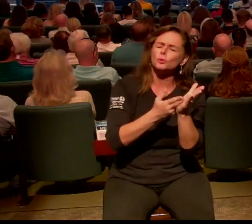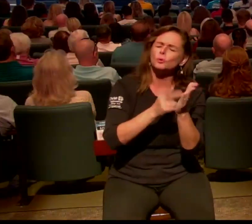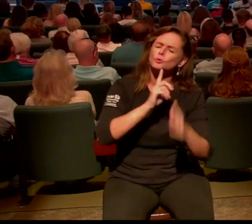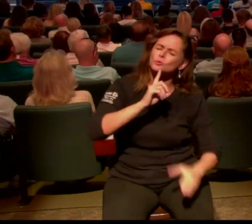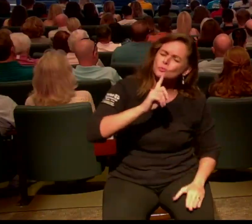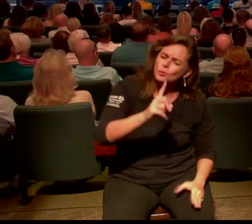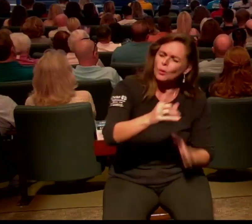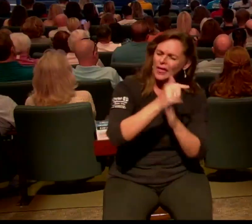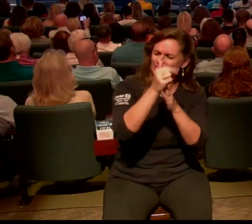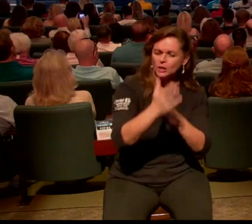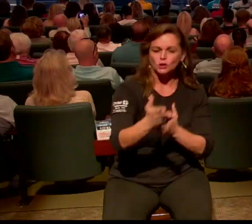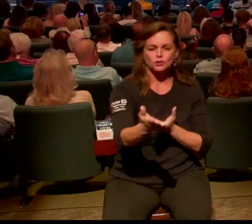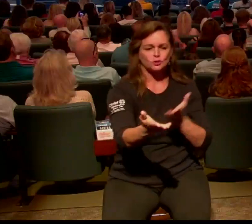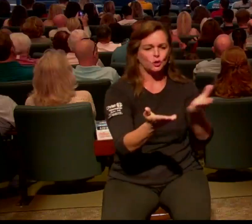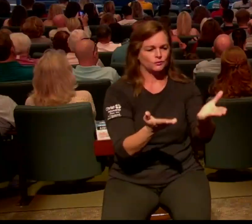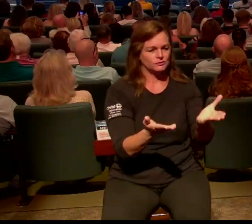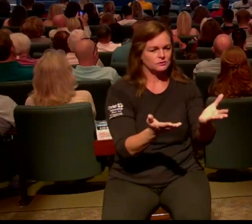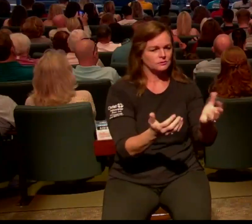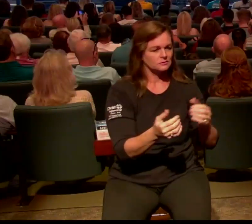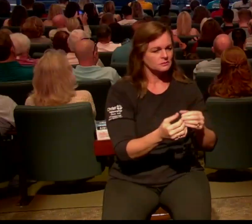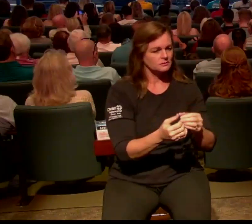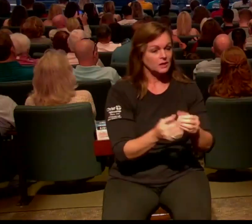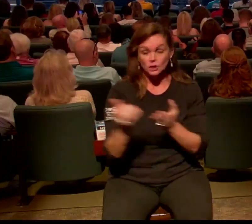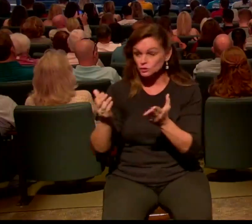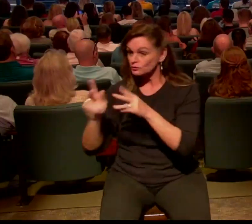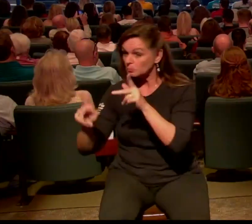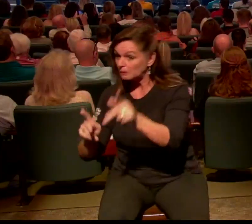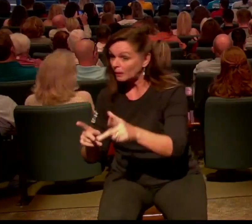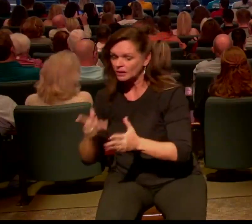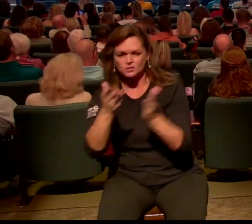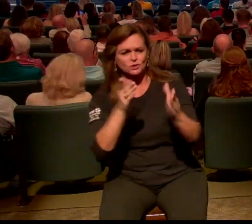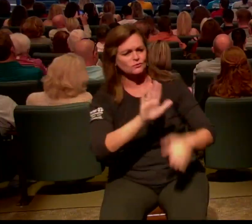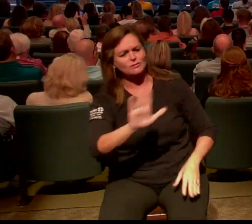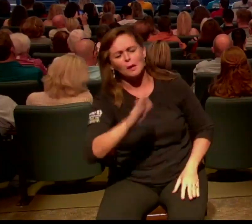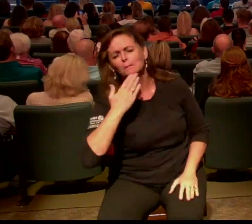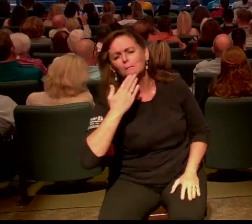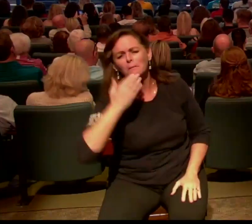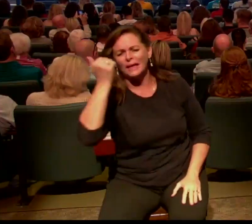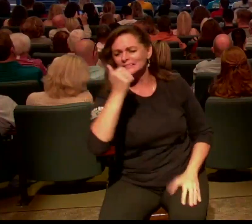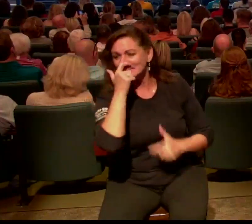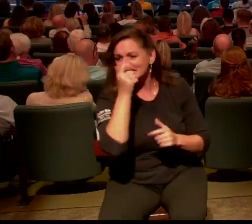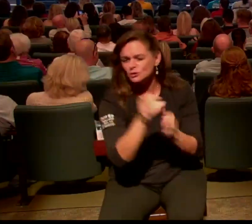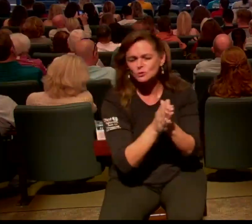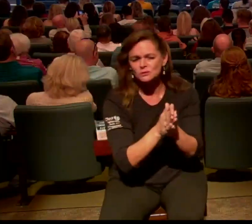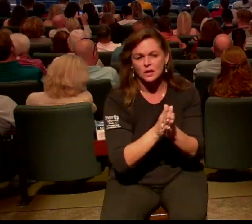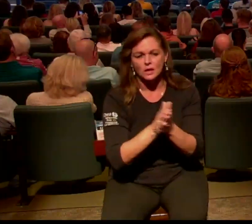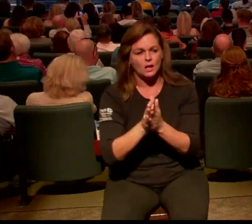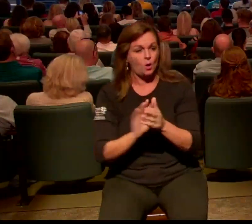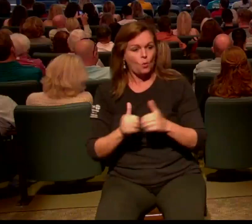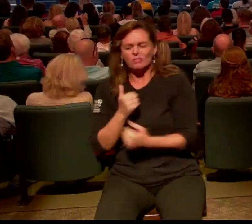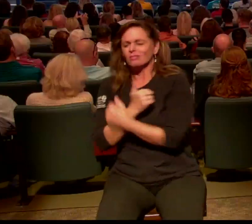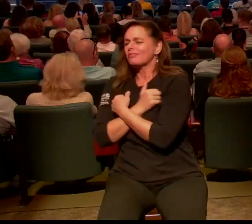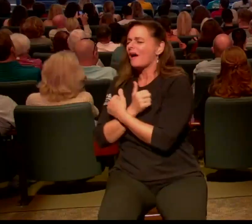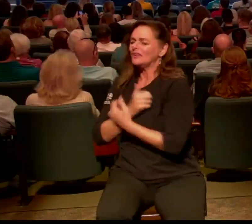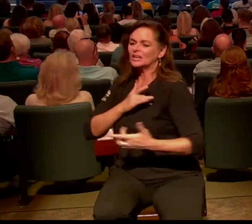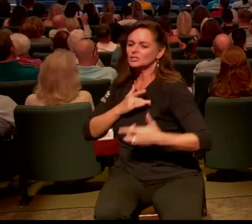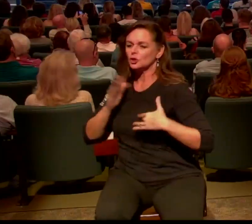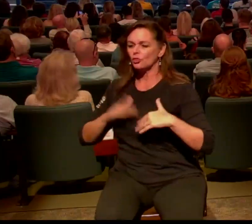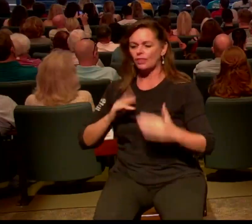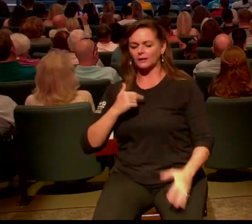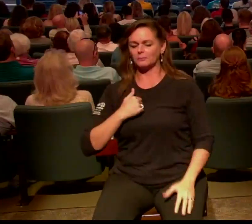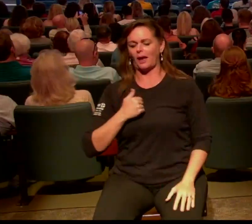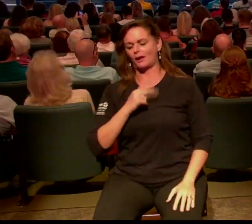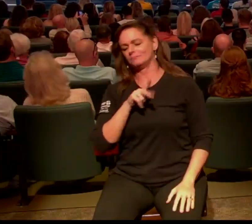serves people, serves their best interest. They're motivated by loving concern rather than